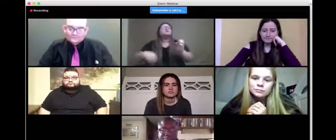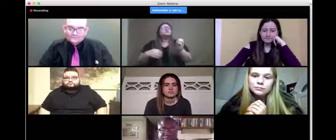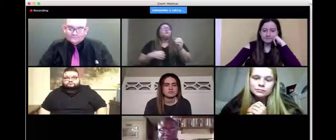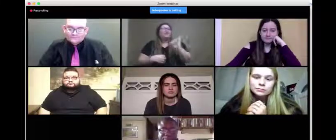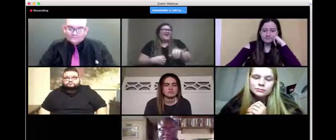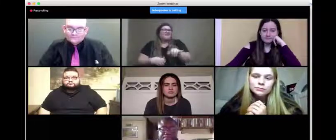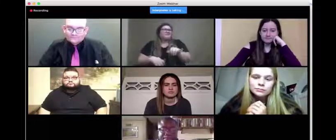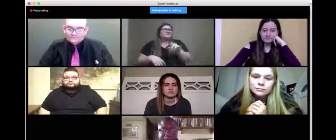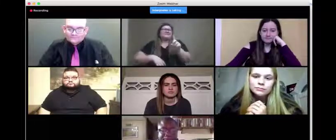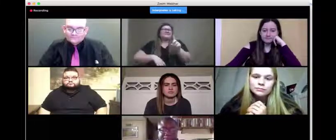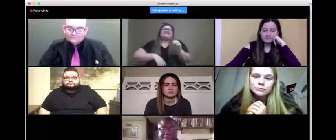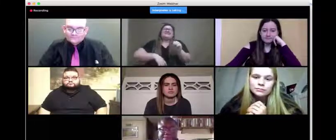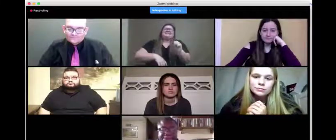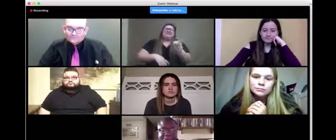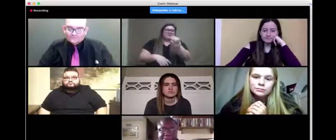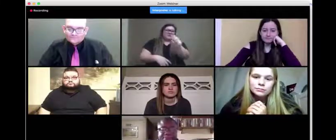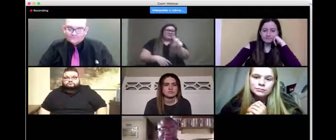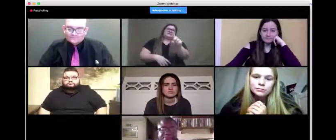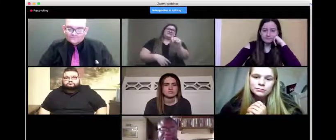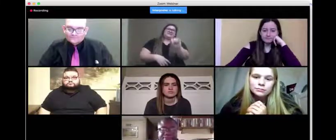a disadvantage.